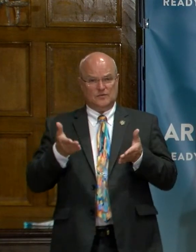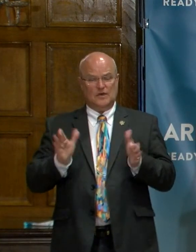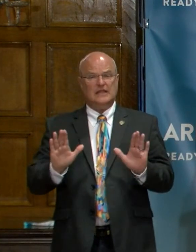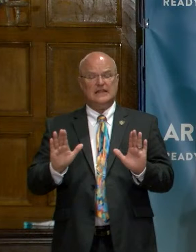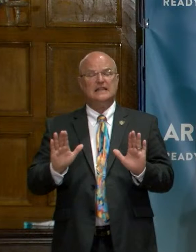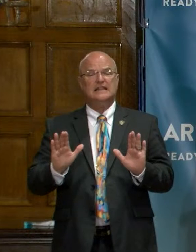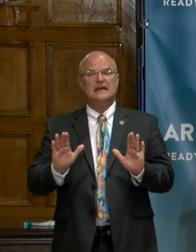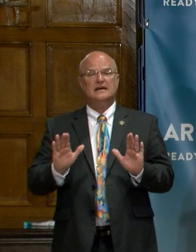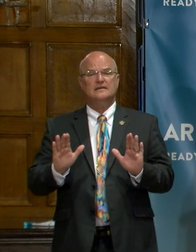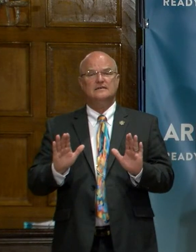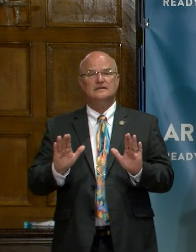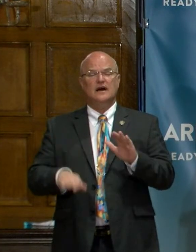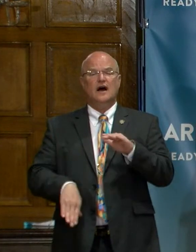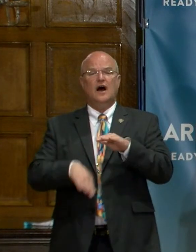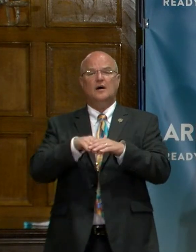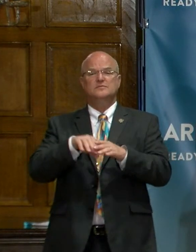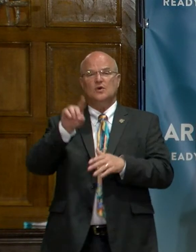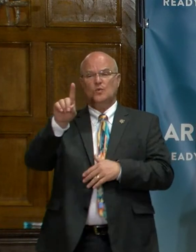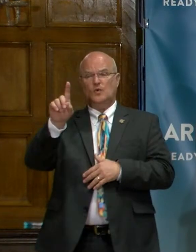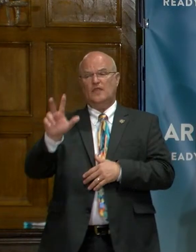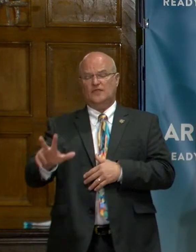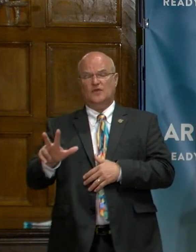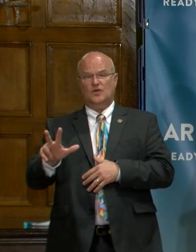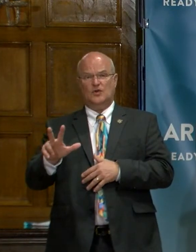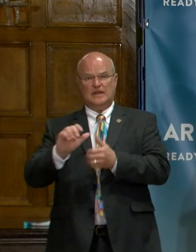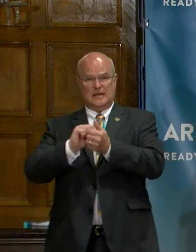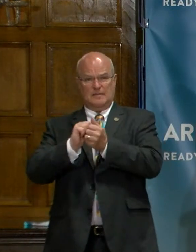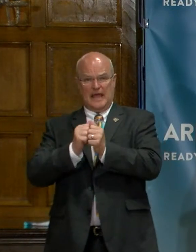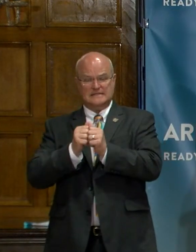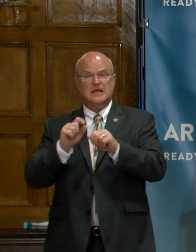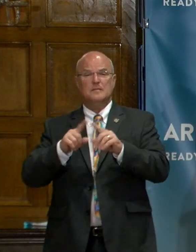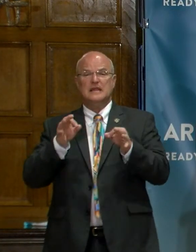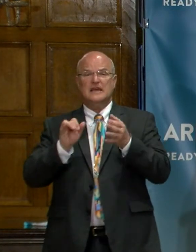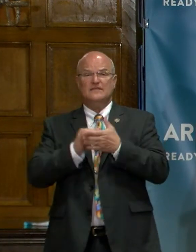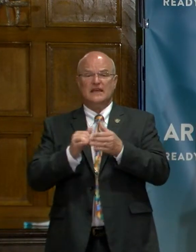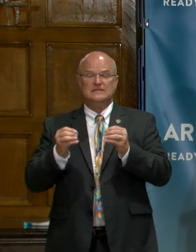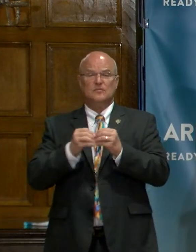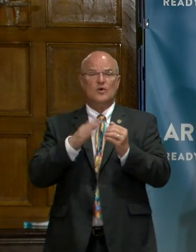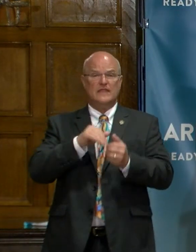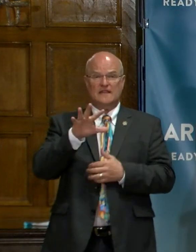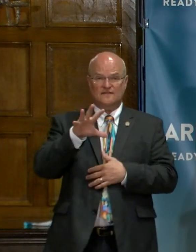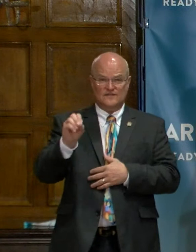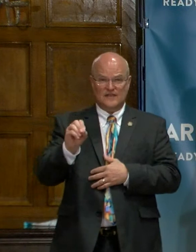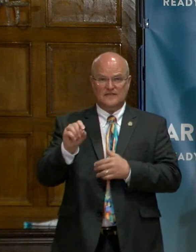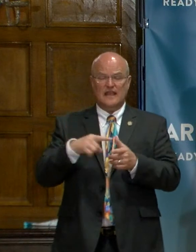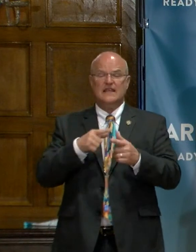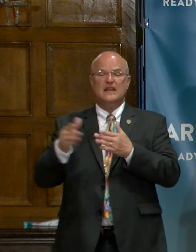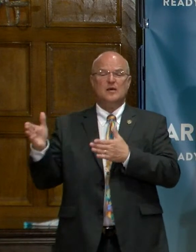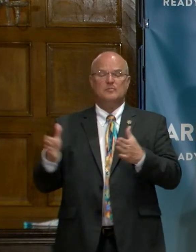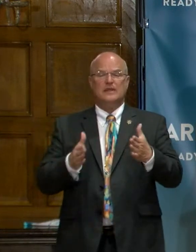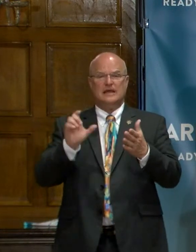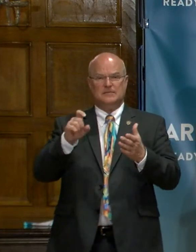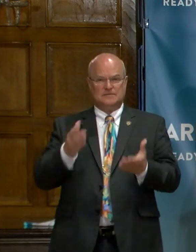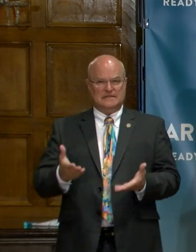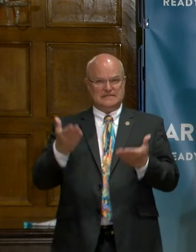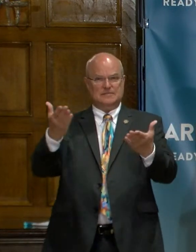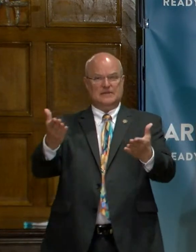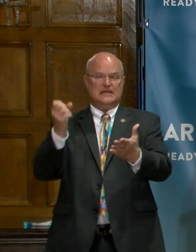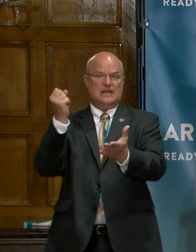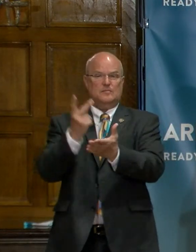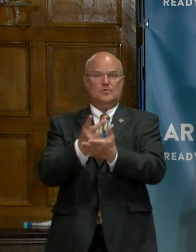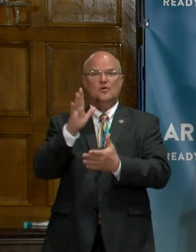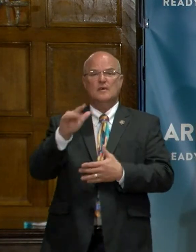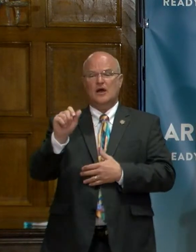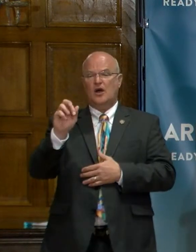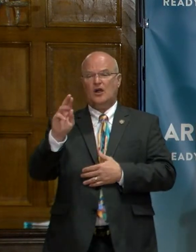allow up to a third of capacity, but if that's over 50, then a plan will have to be submitted and